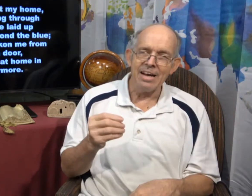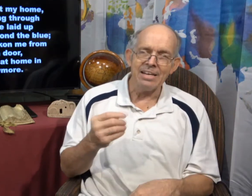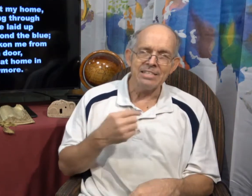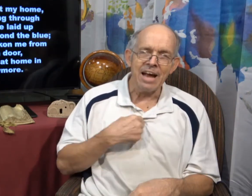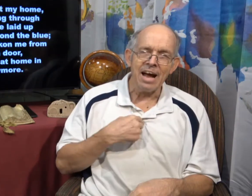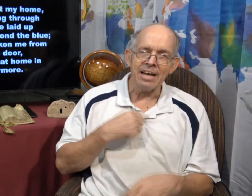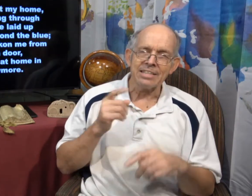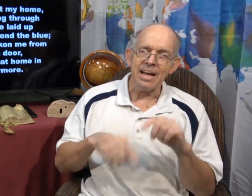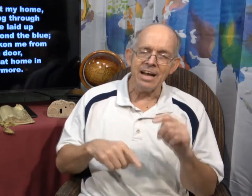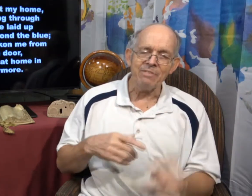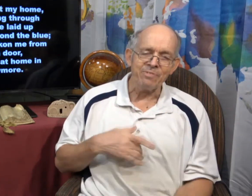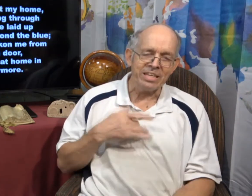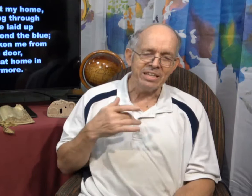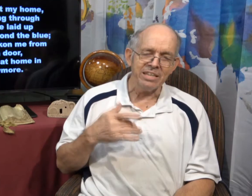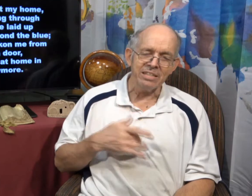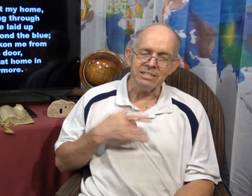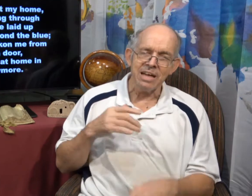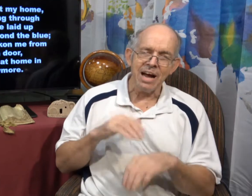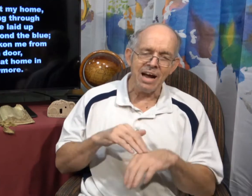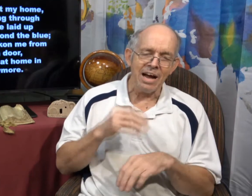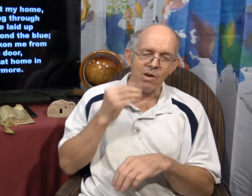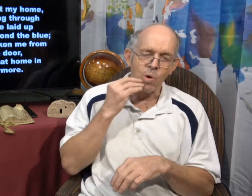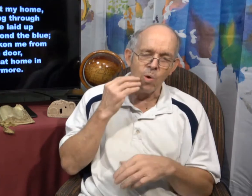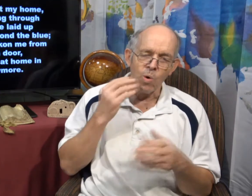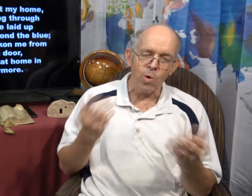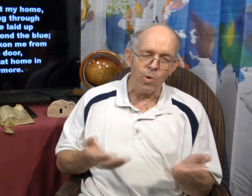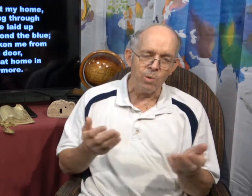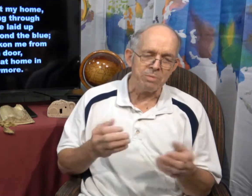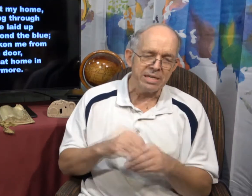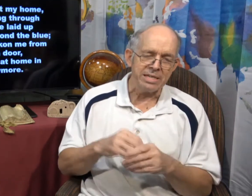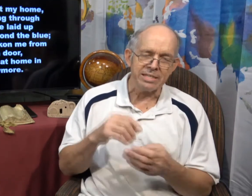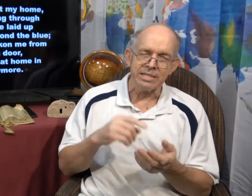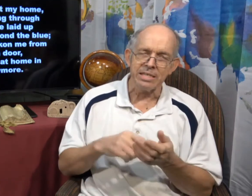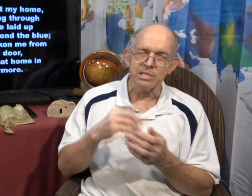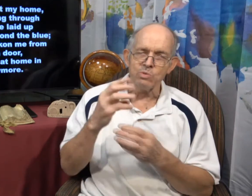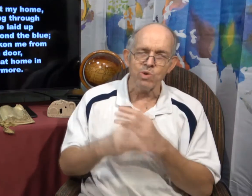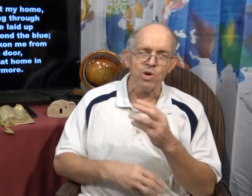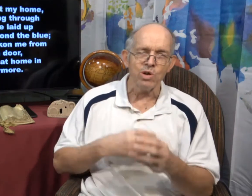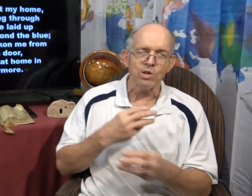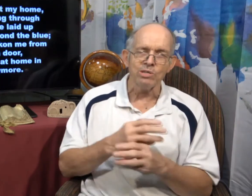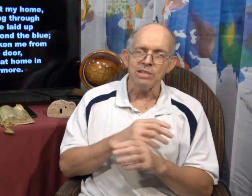and I can't be at home in this world